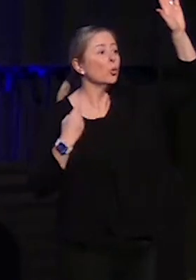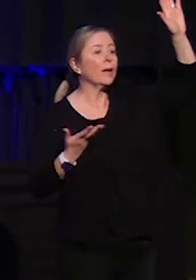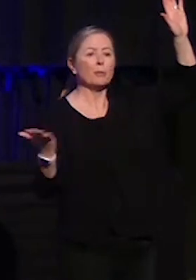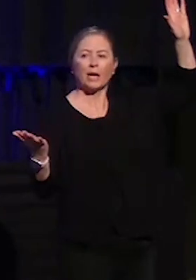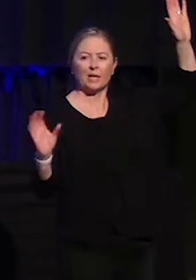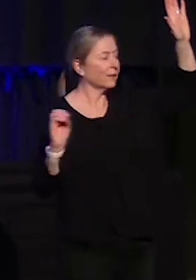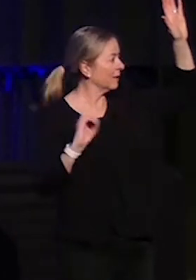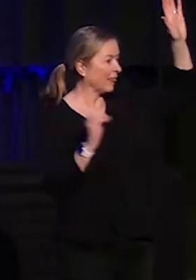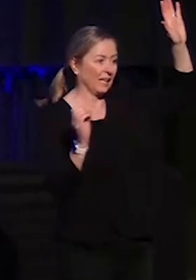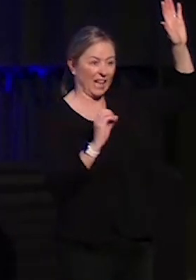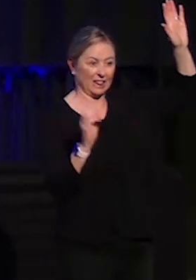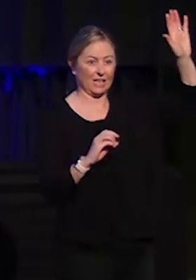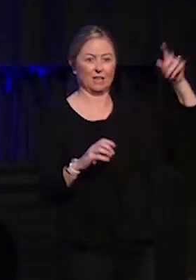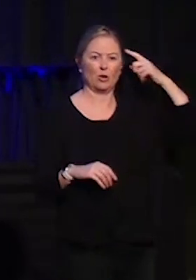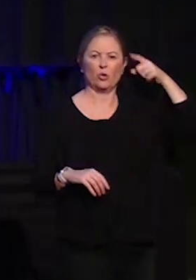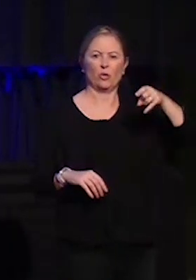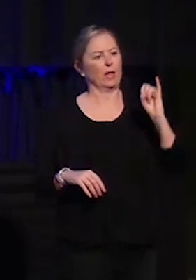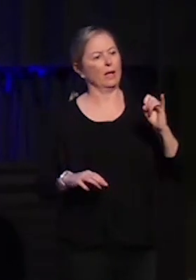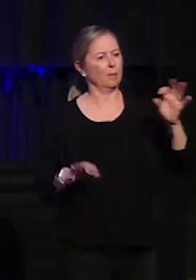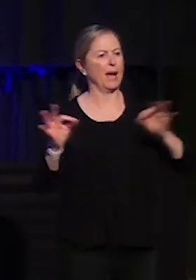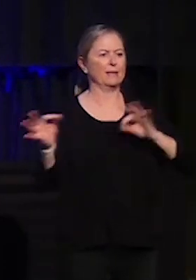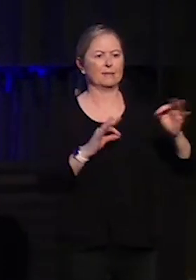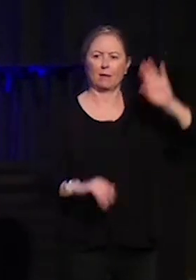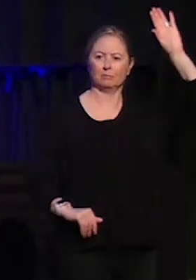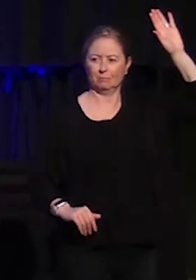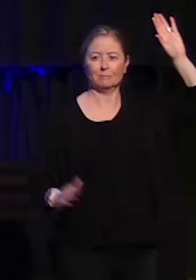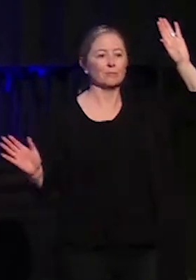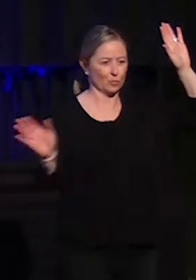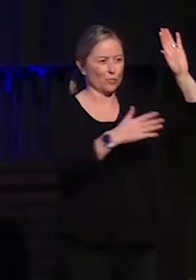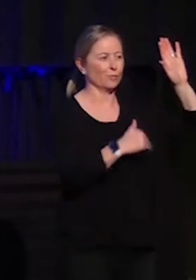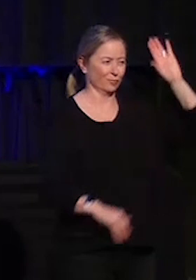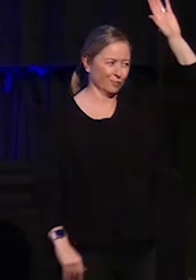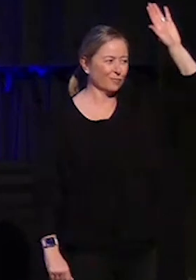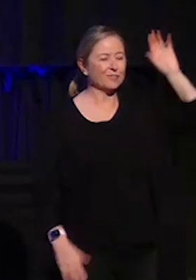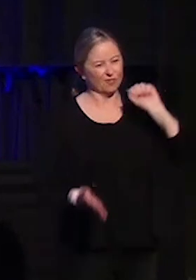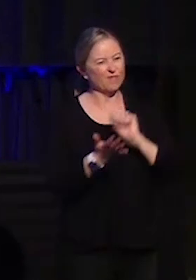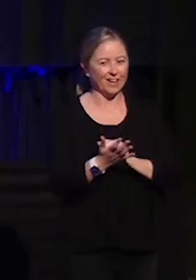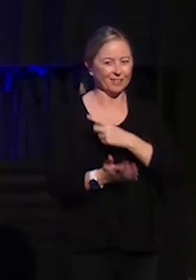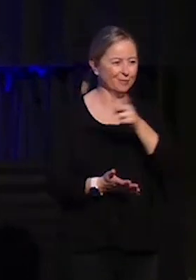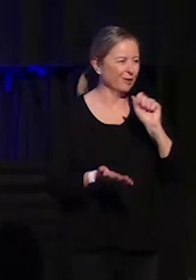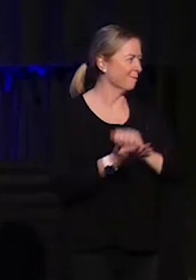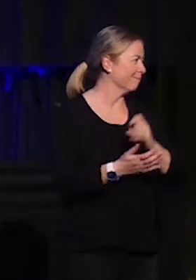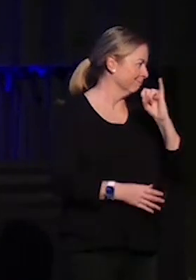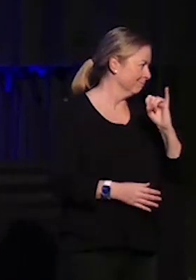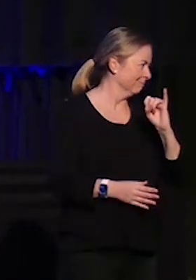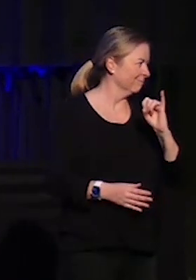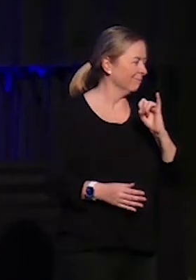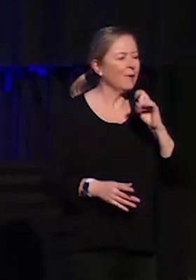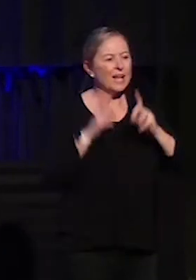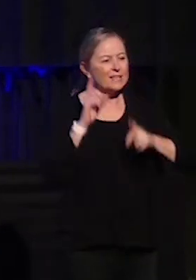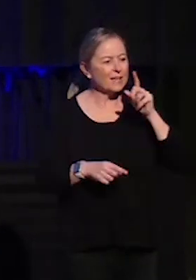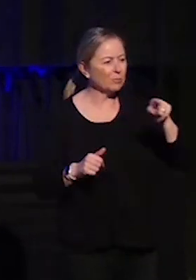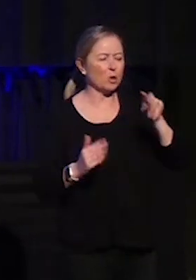Anybody? Okay. Or is this bad design? Raise your hand. Okay. Bad design, right? And it's more of a gut feeling, right?